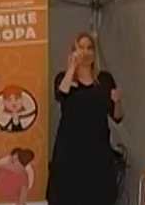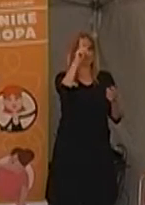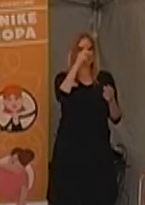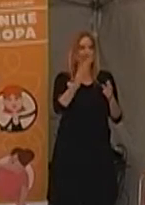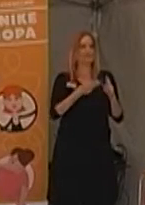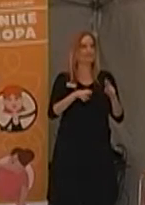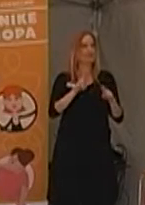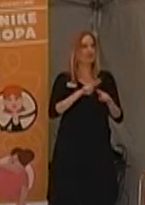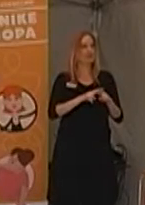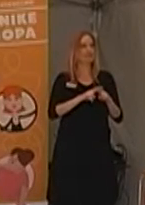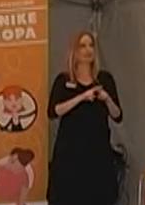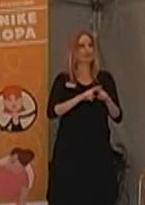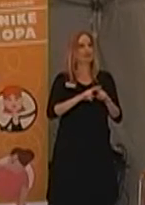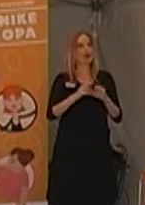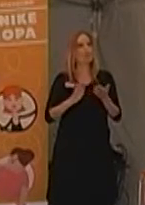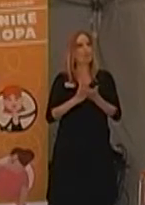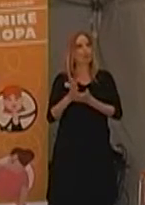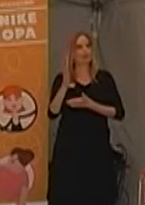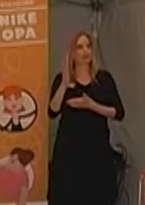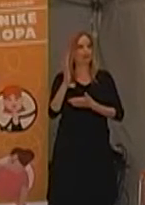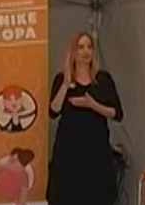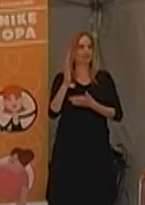development and the political